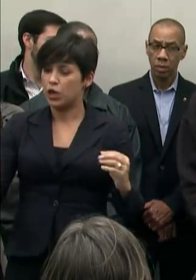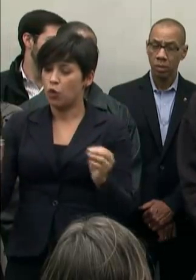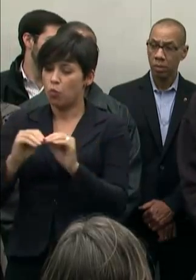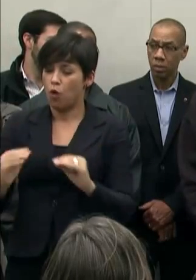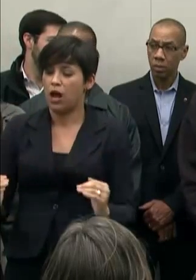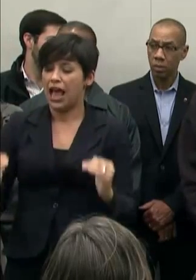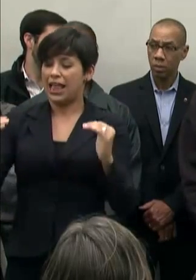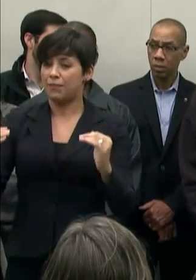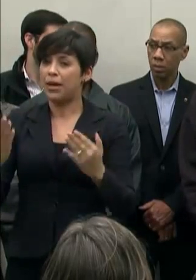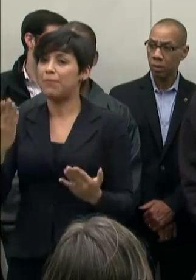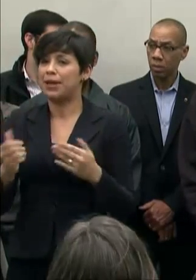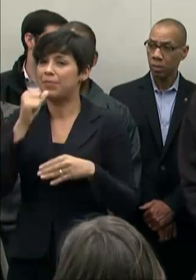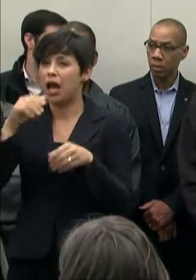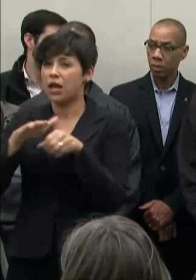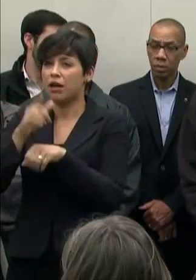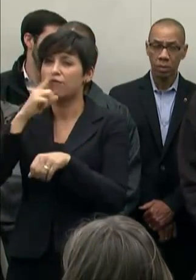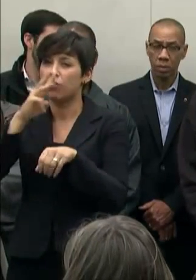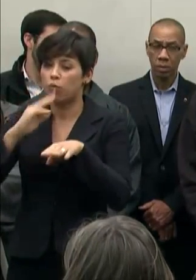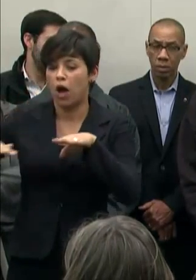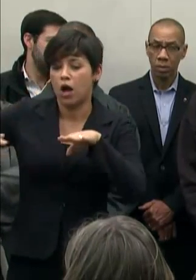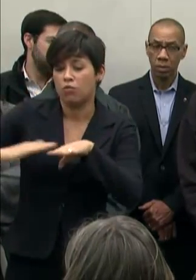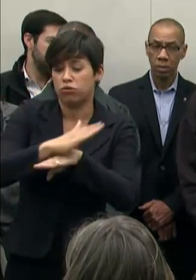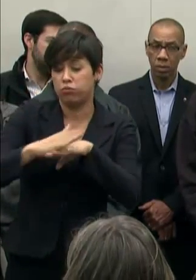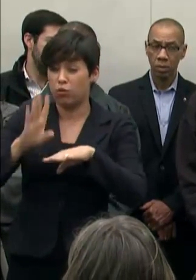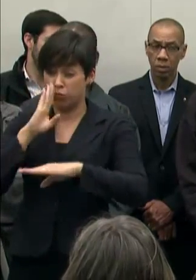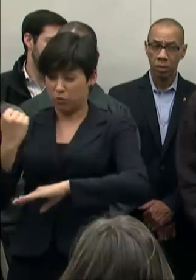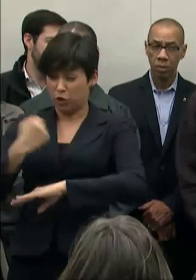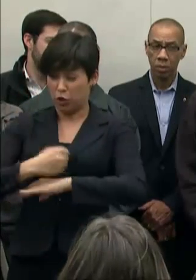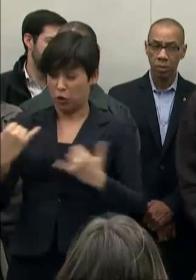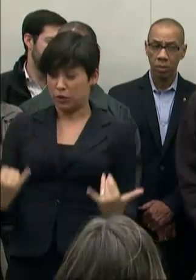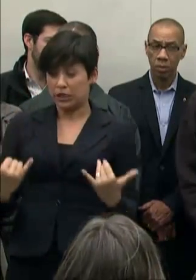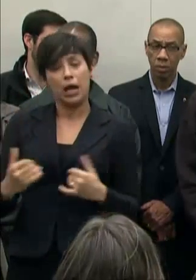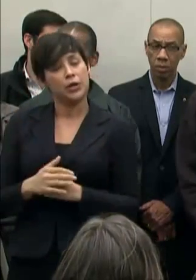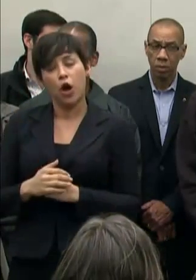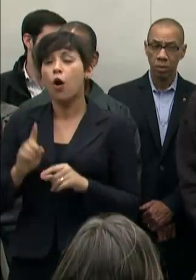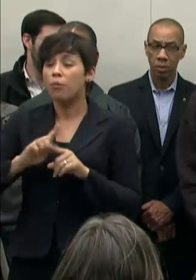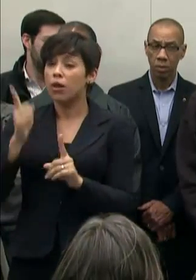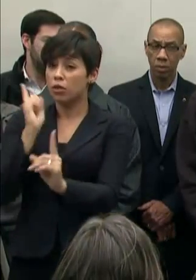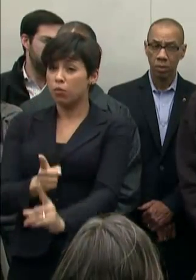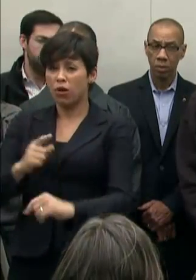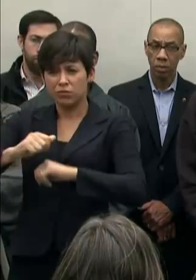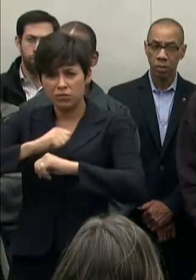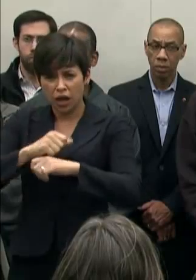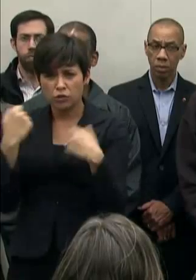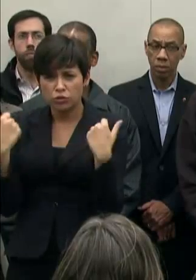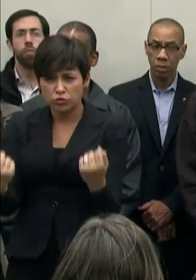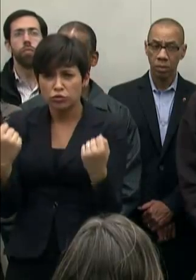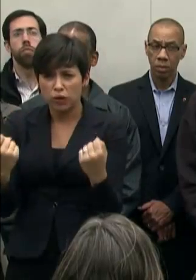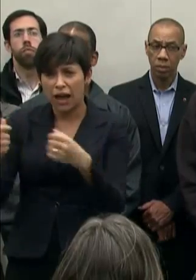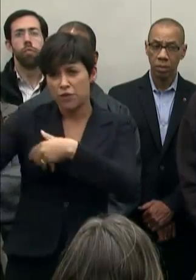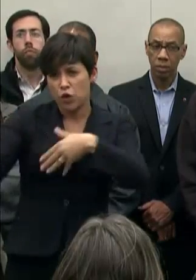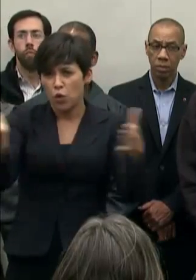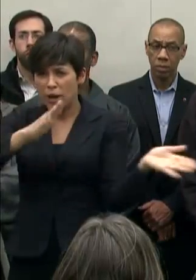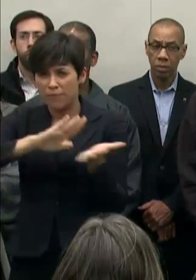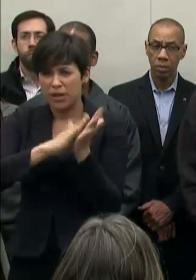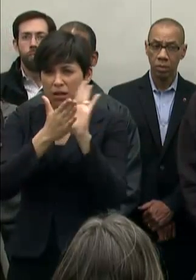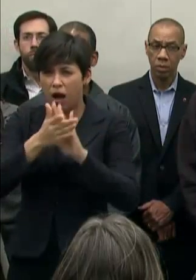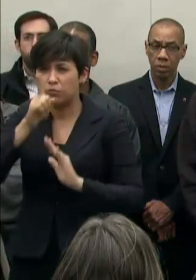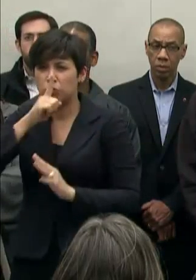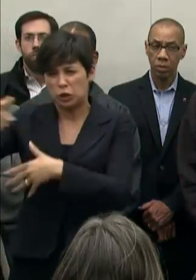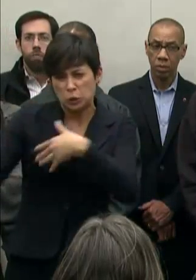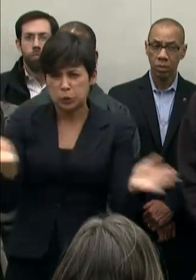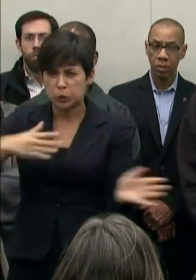elevated enough. But there's no reason to think that we're going to close it. It is dangerous to drive when the winds get very